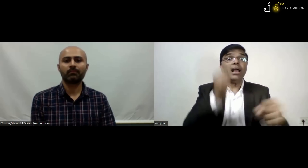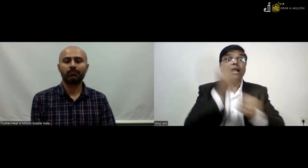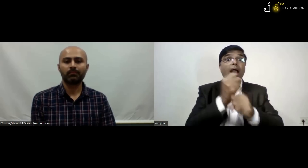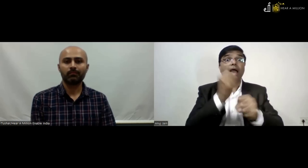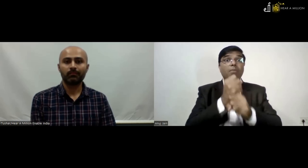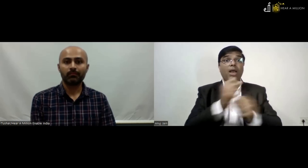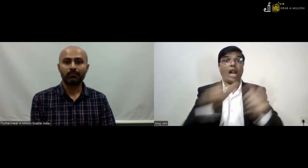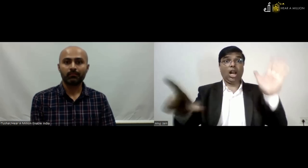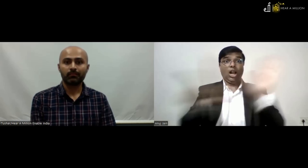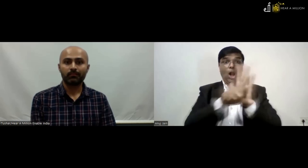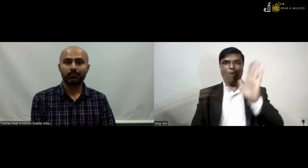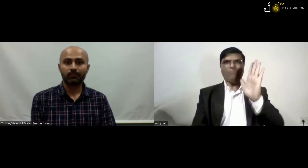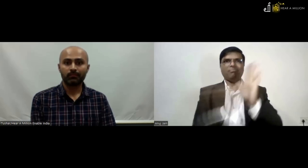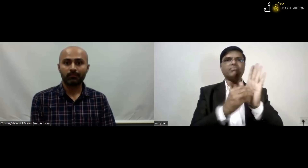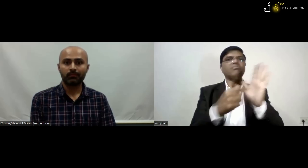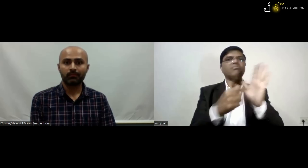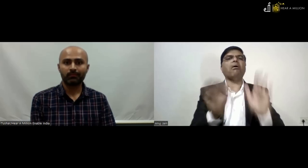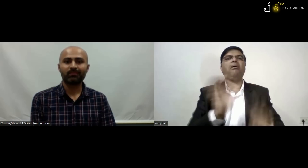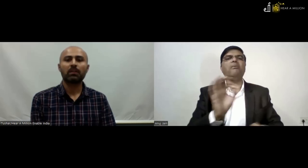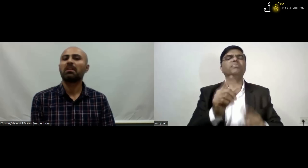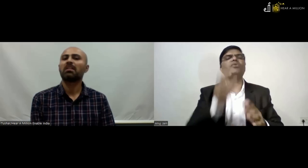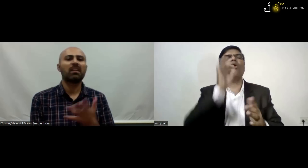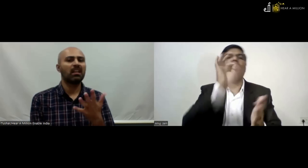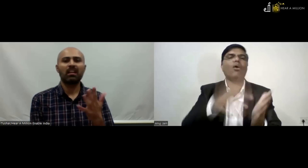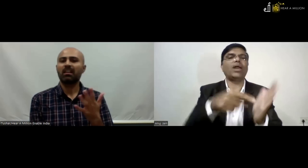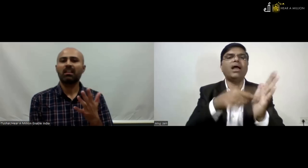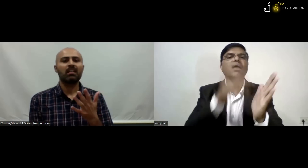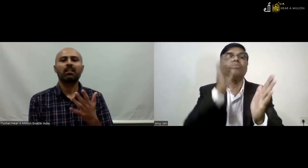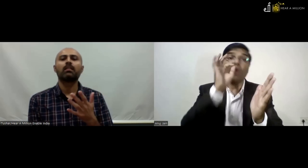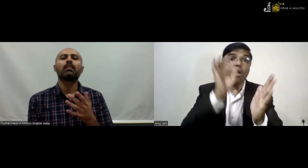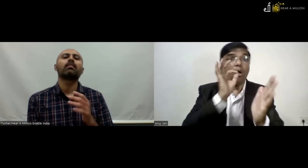we wanted a change in the clause which was put there.